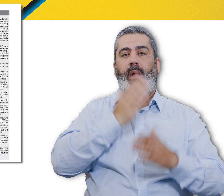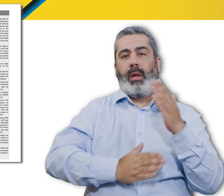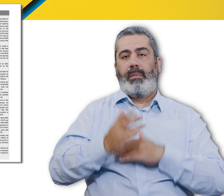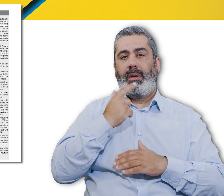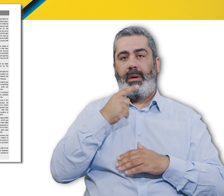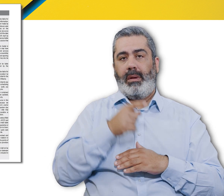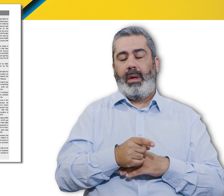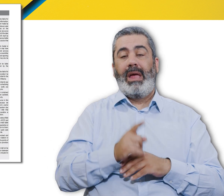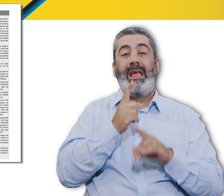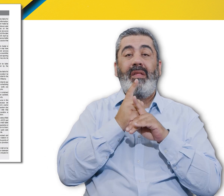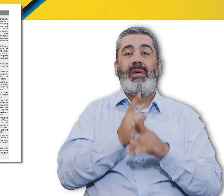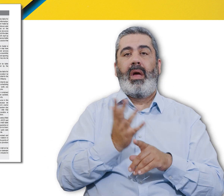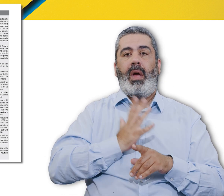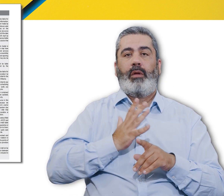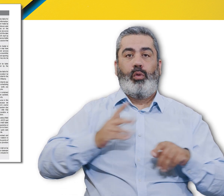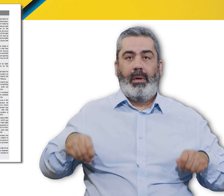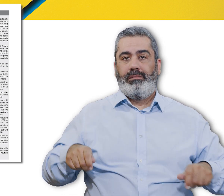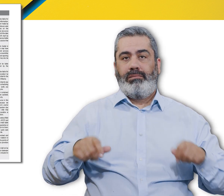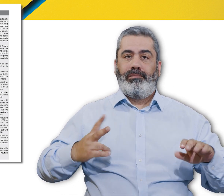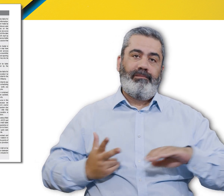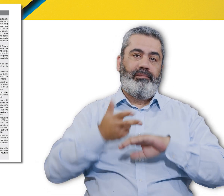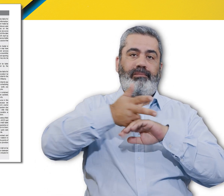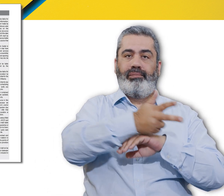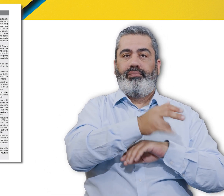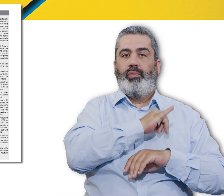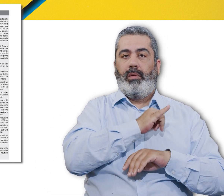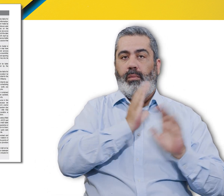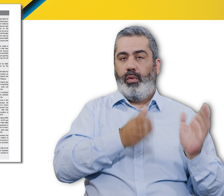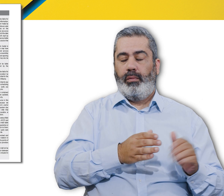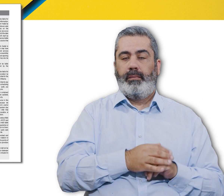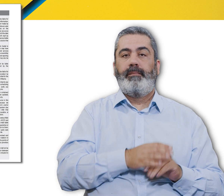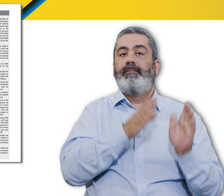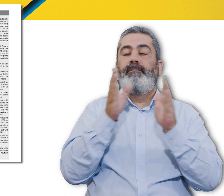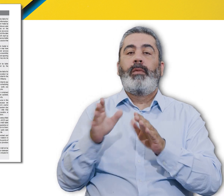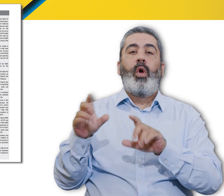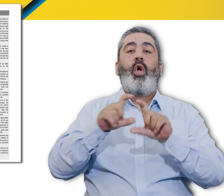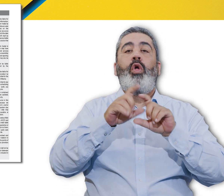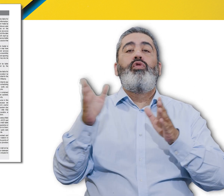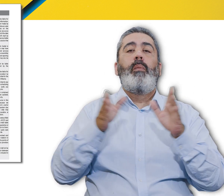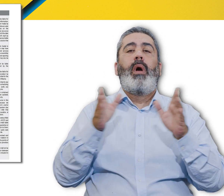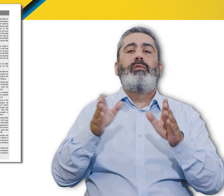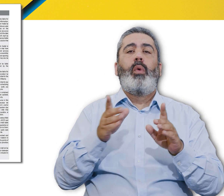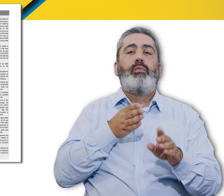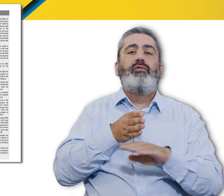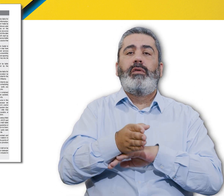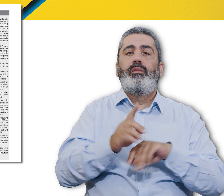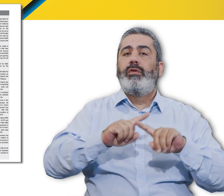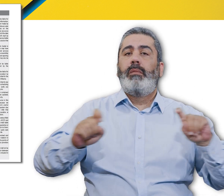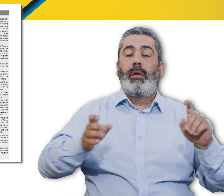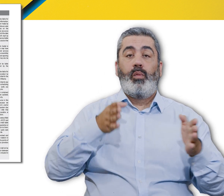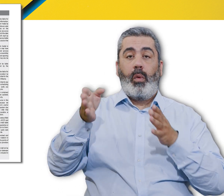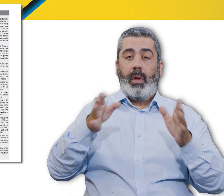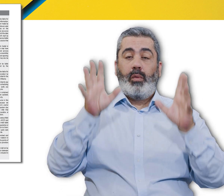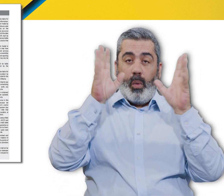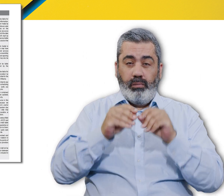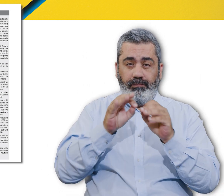guide. Accessible WC. Specially designed WC intended to accommodate the needs of people with disabilities, especially